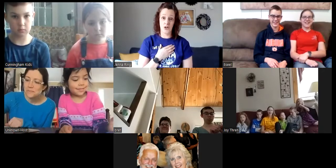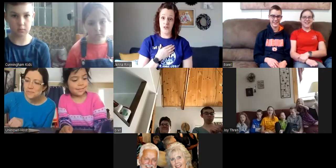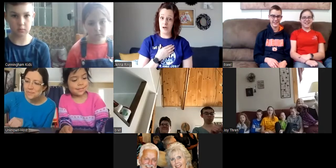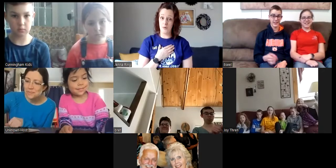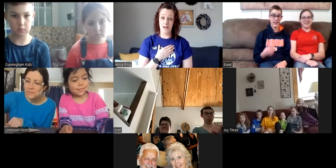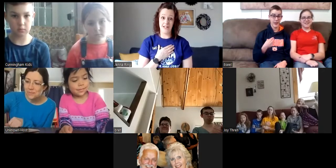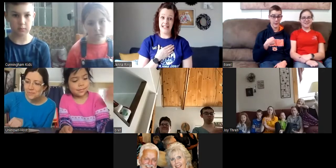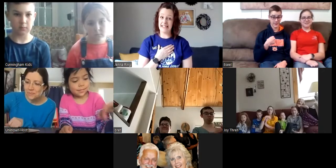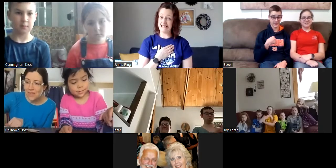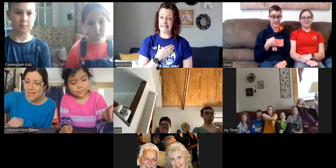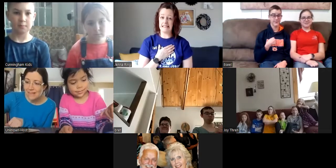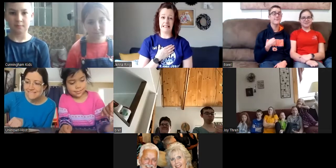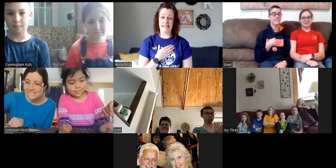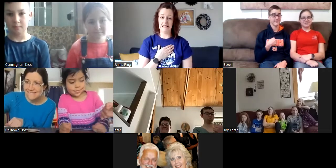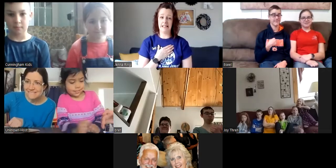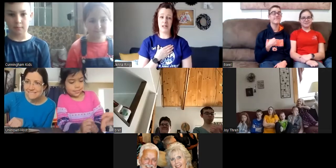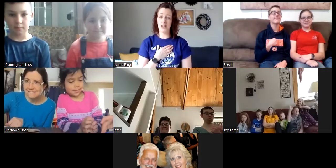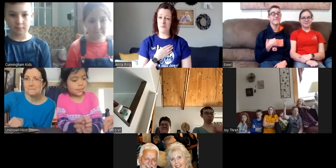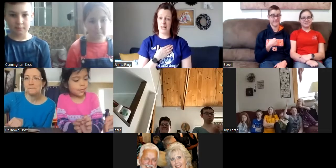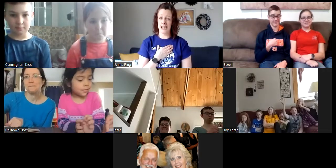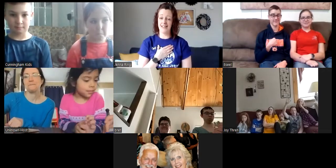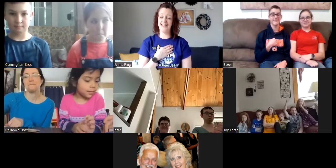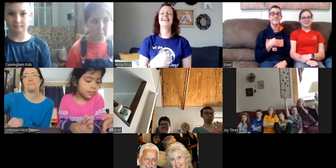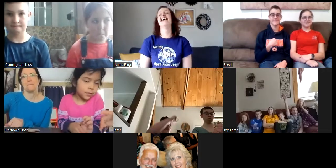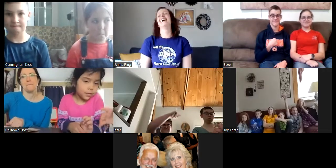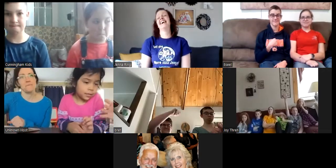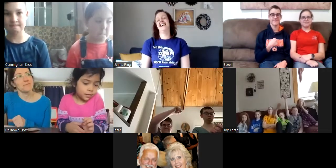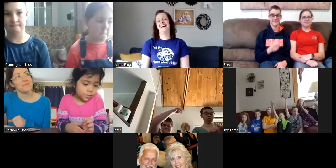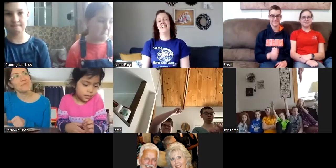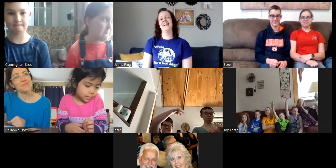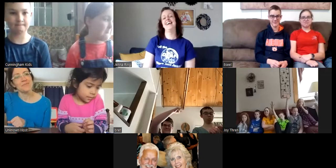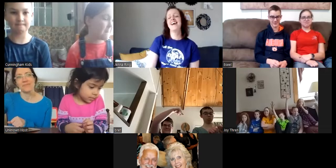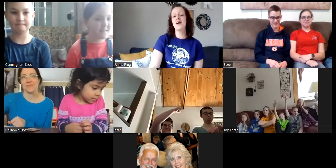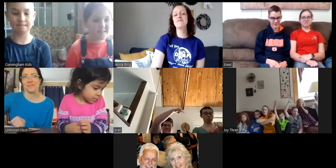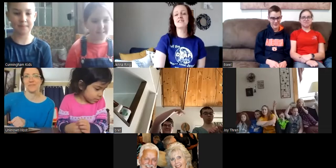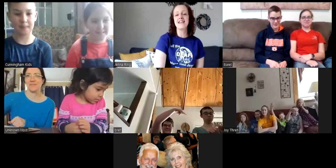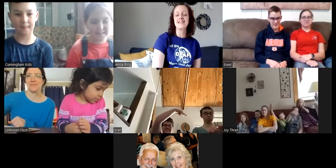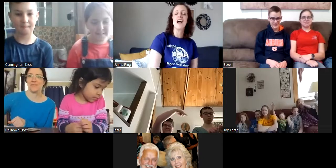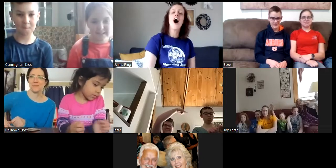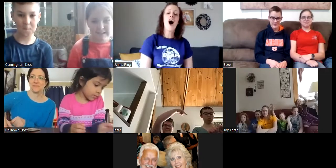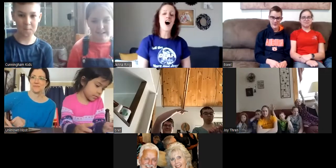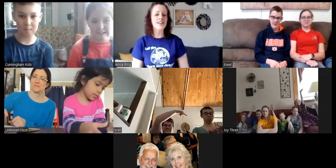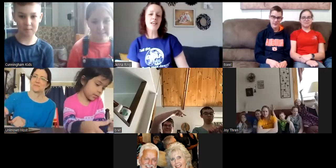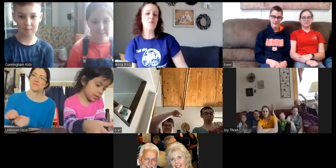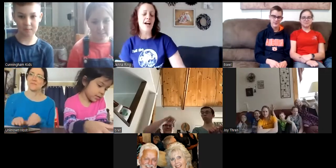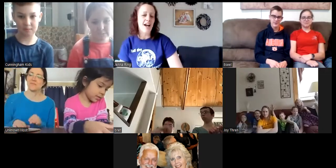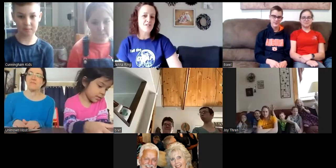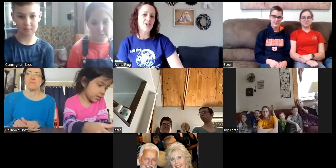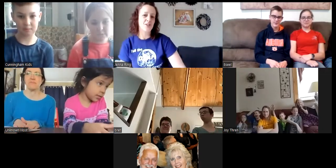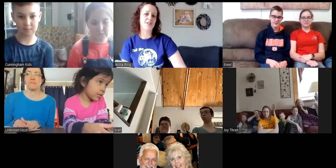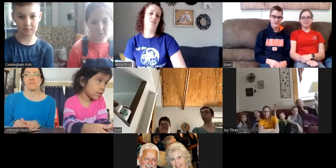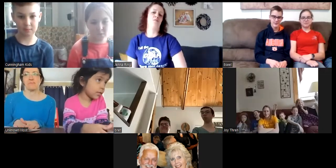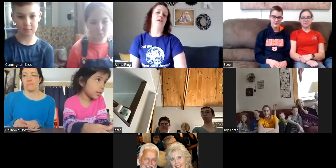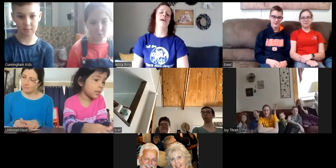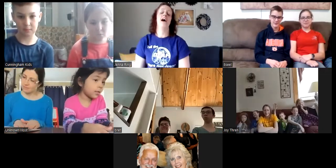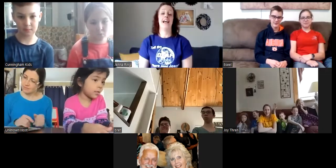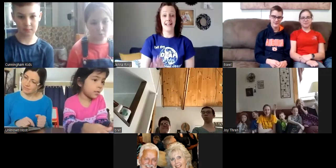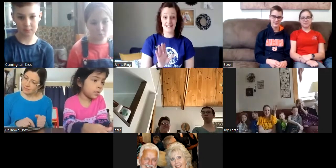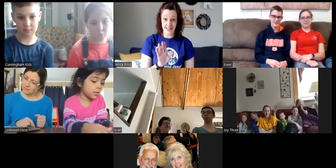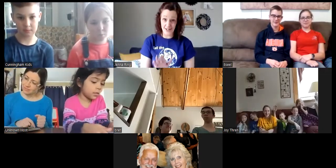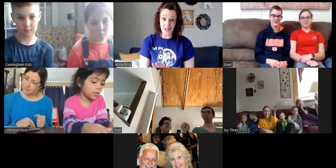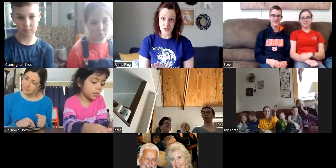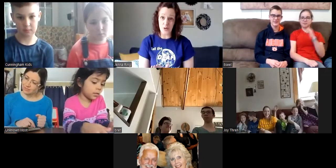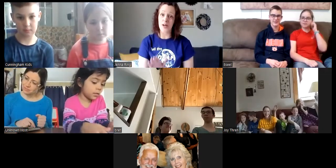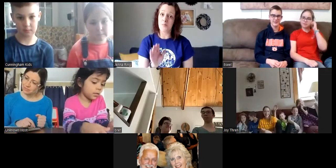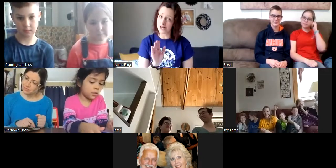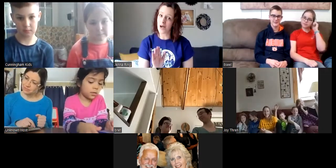they can cook all that well, and I'm kind of picky. I'm just teasing. I'll eat whatever you give me. I